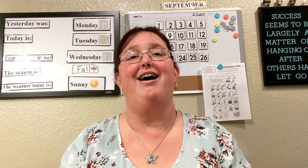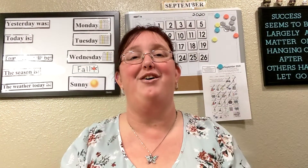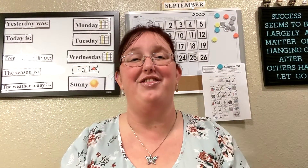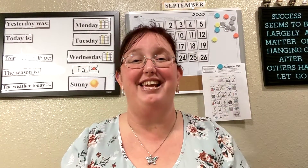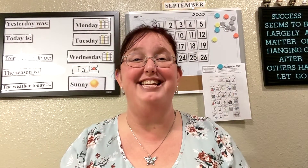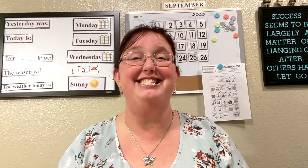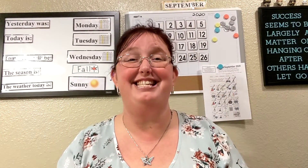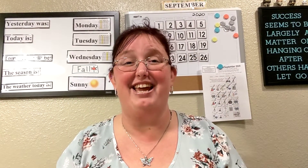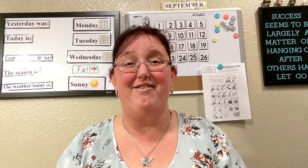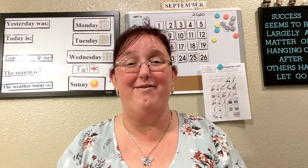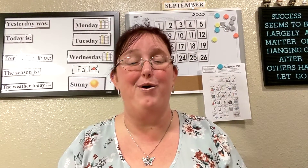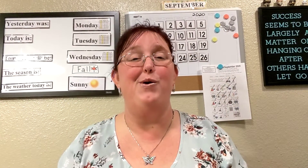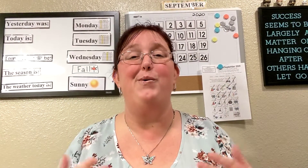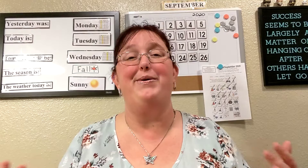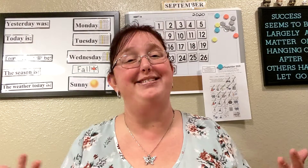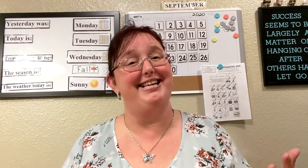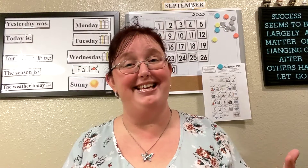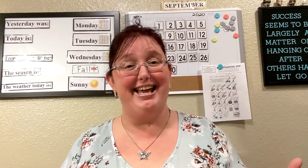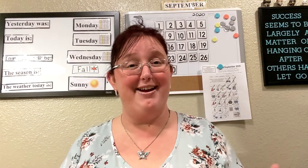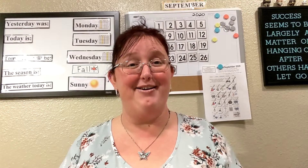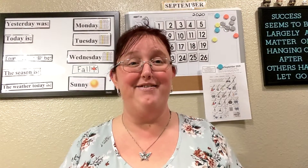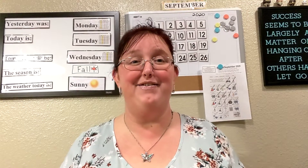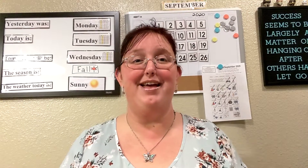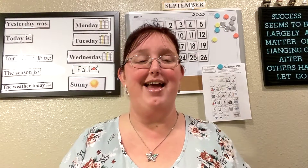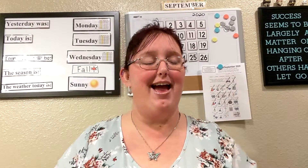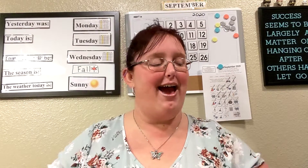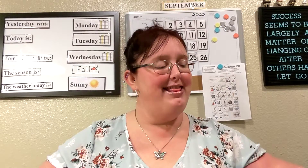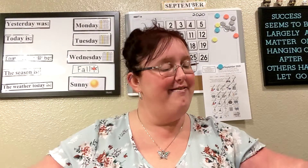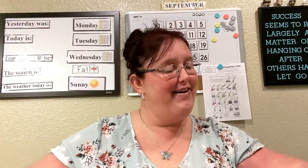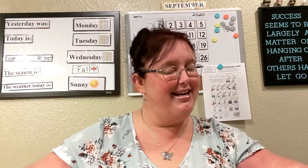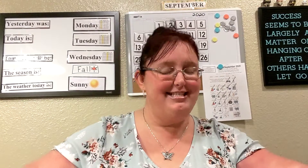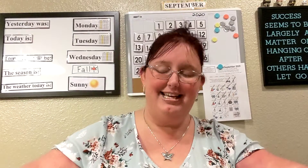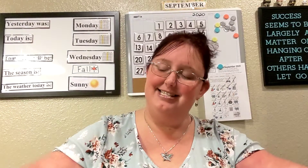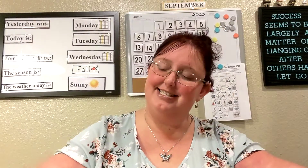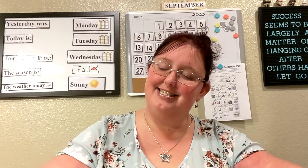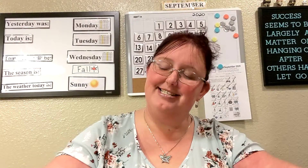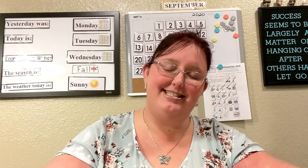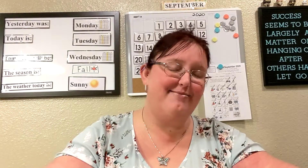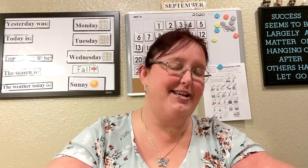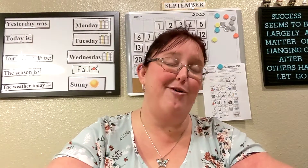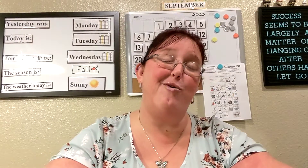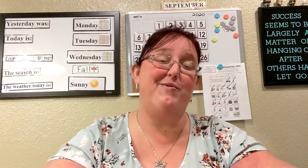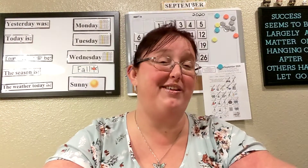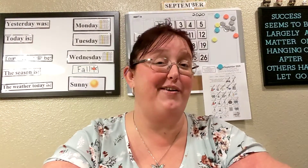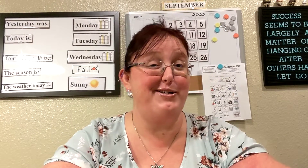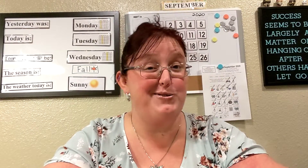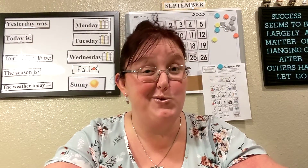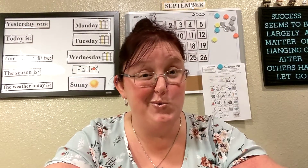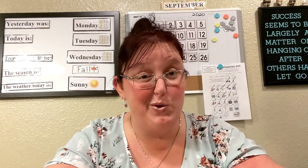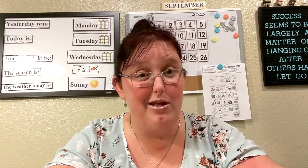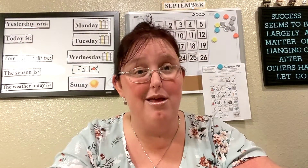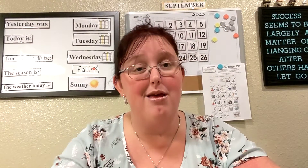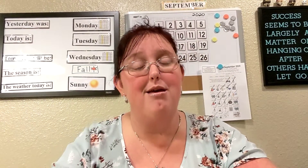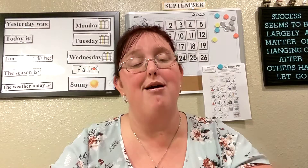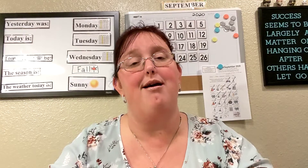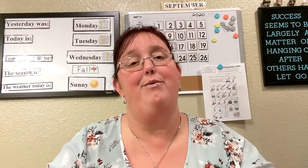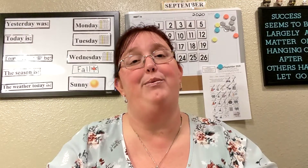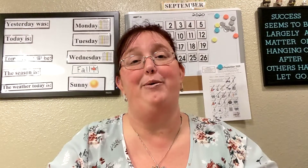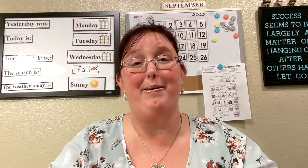healthy, safe, well taken care of, and the fact that someday, hopefully very soon, we will be